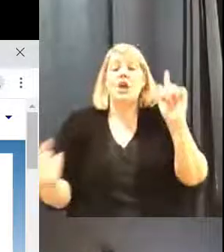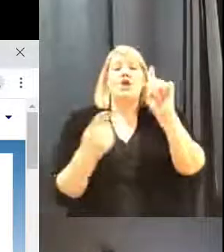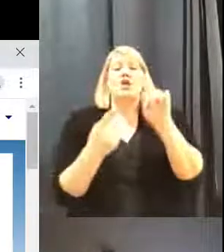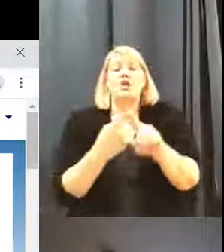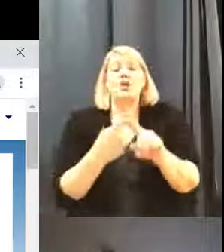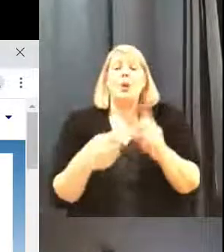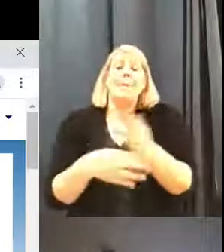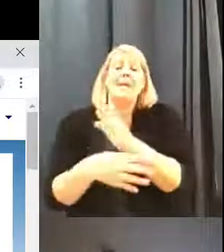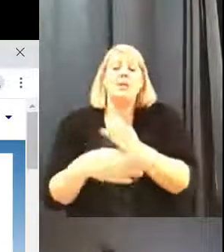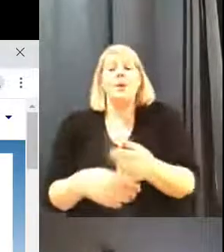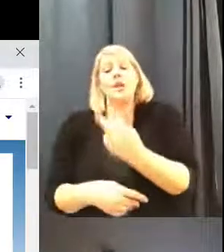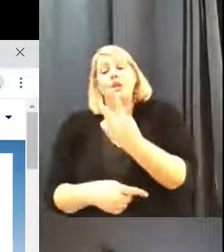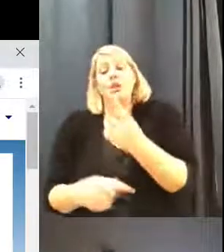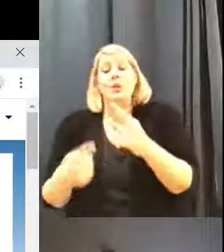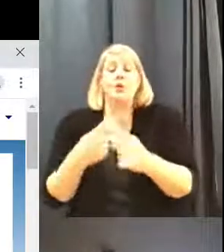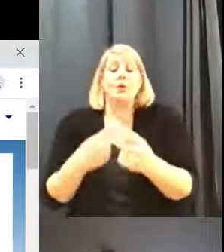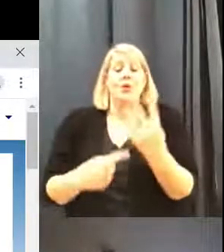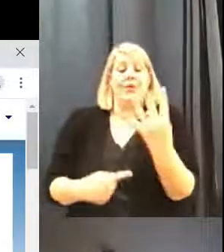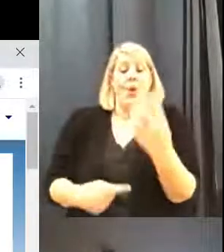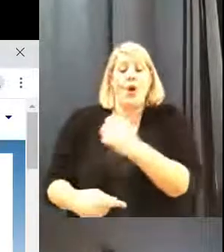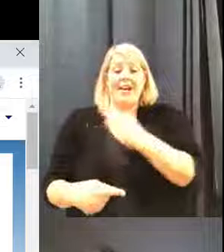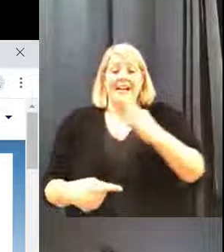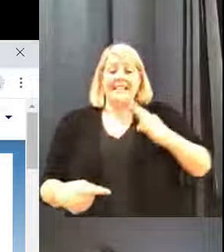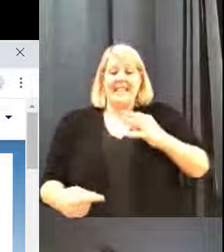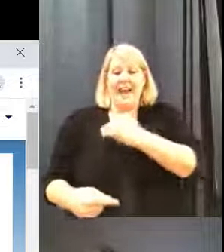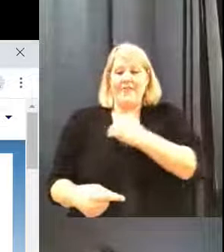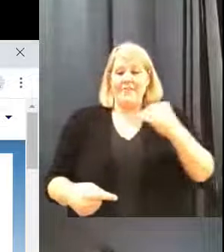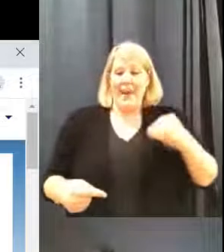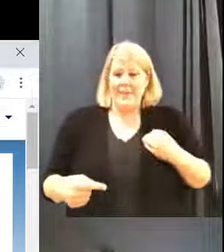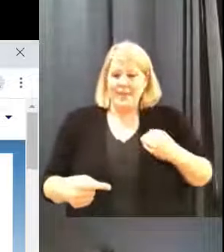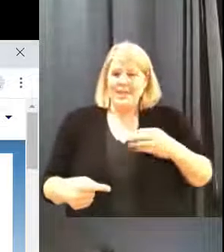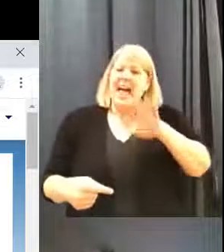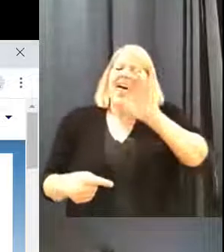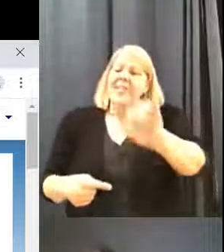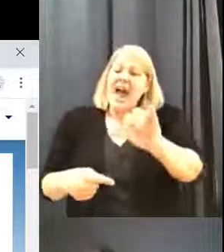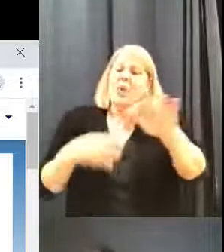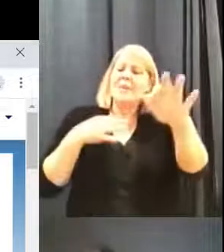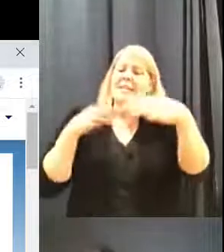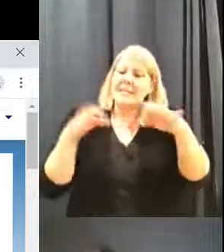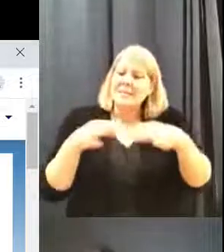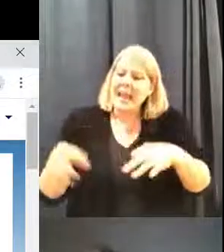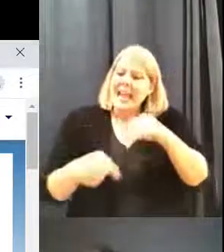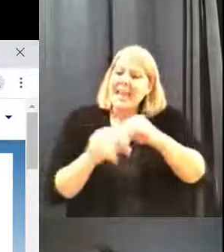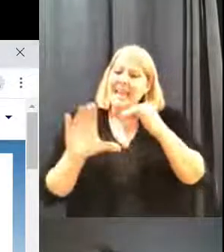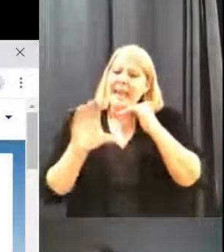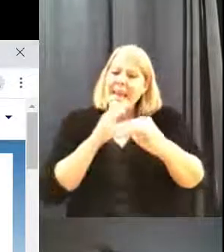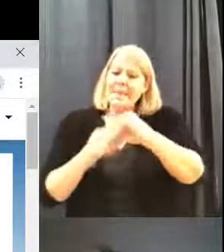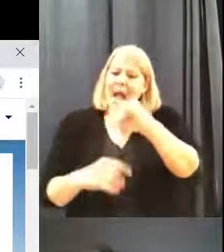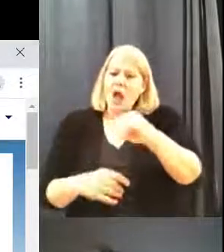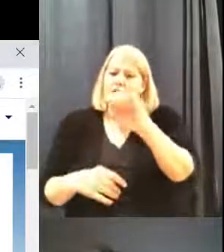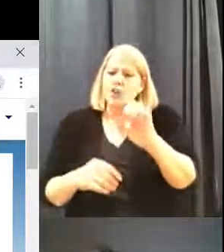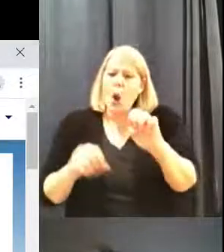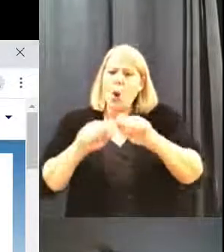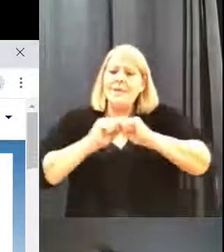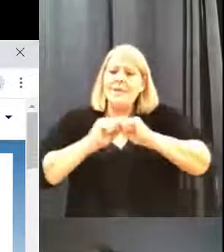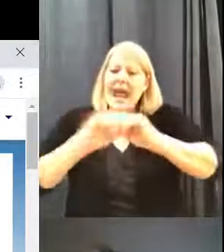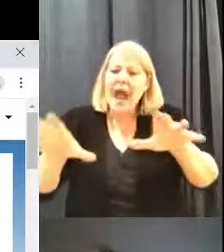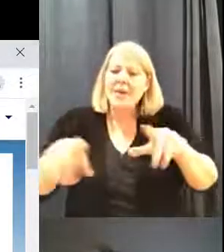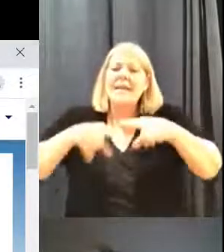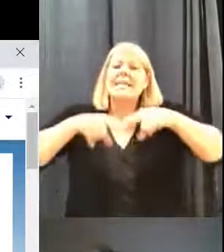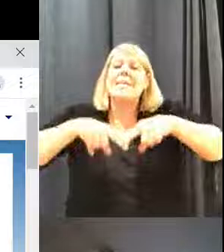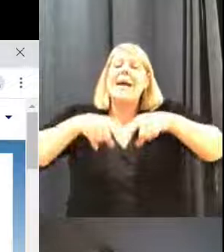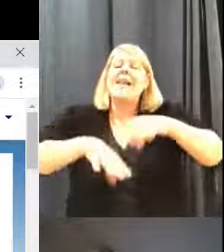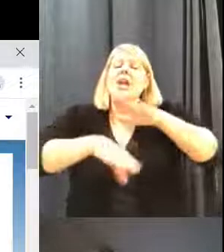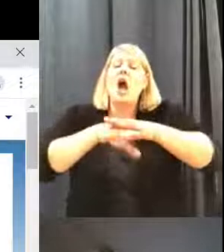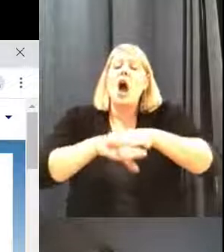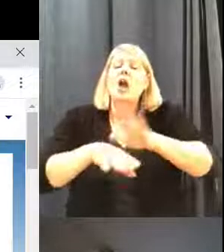members. Again, that was spelled out in the email that Joe sent out. Depending on the size of your district, you can share